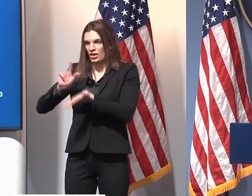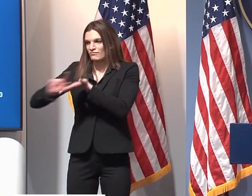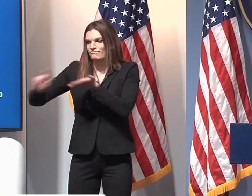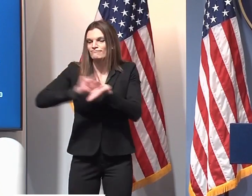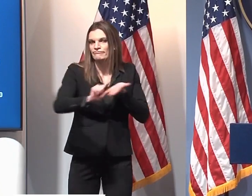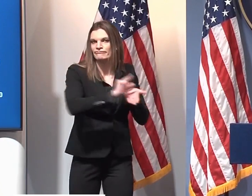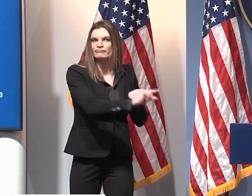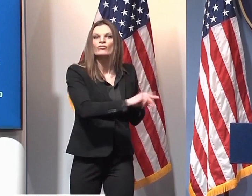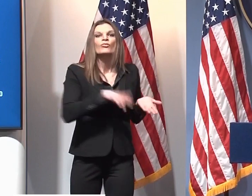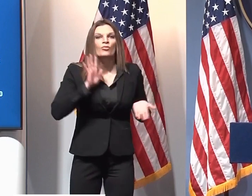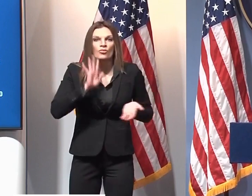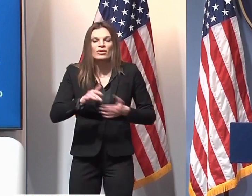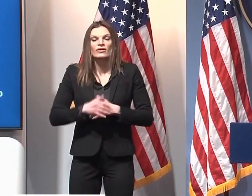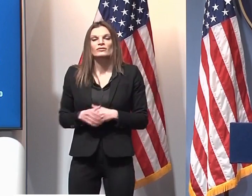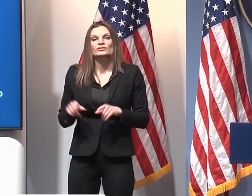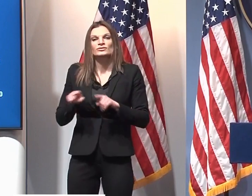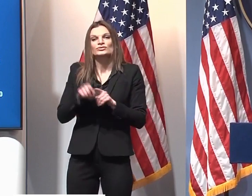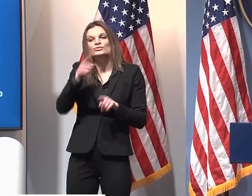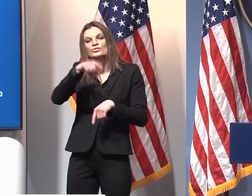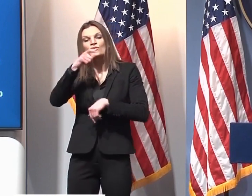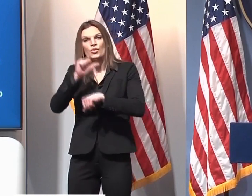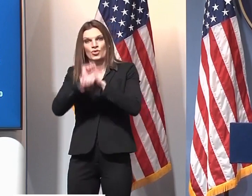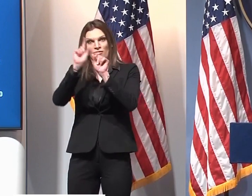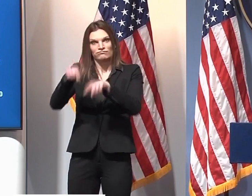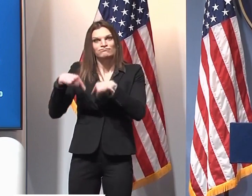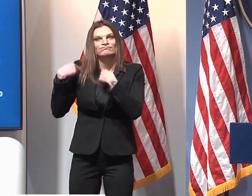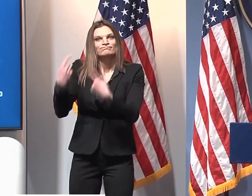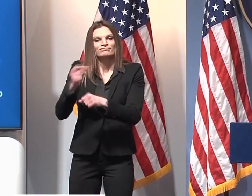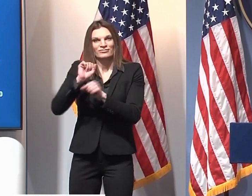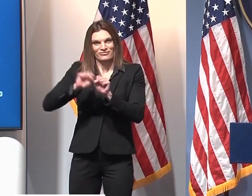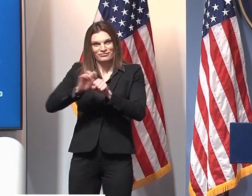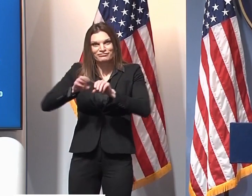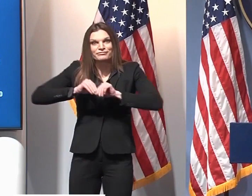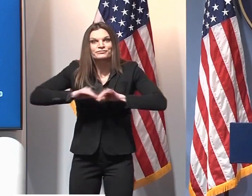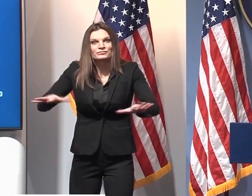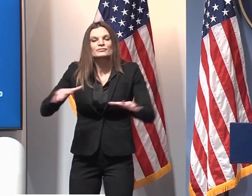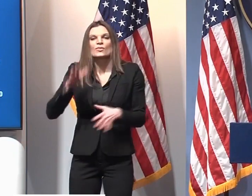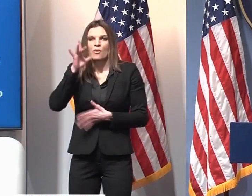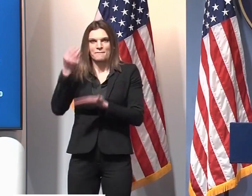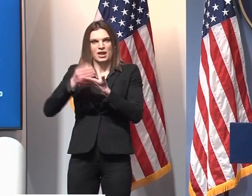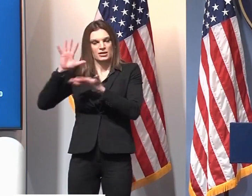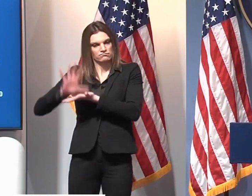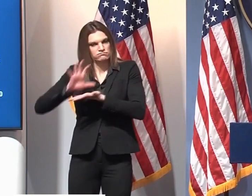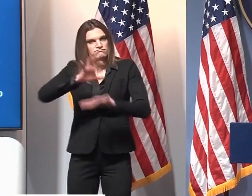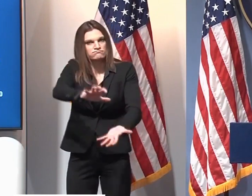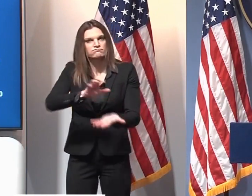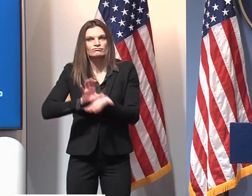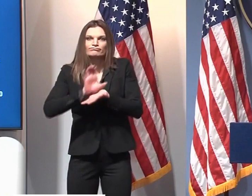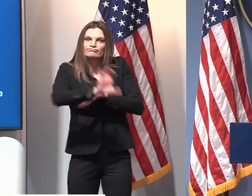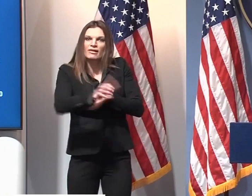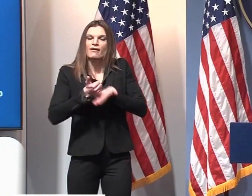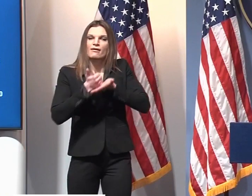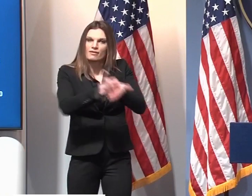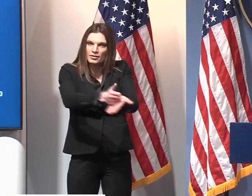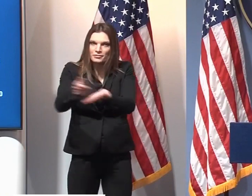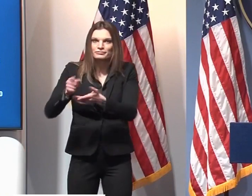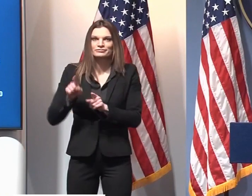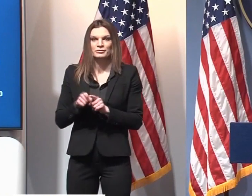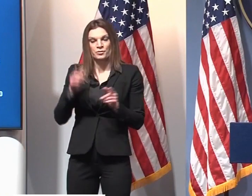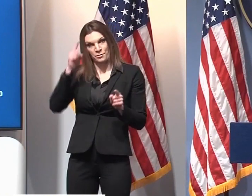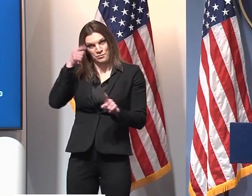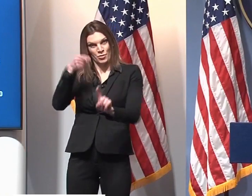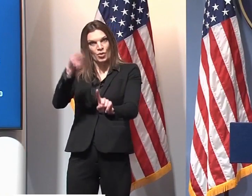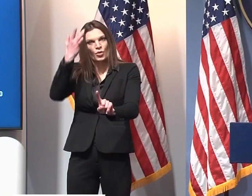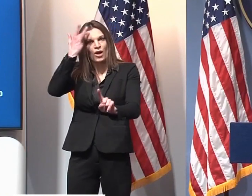for frontline health care workers, and millions in workforce programs to stimulate businesses and help